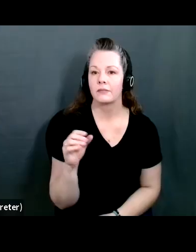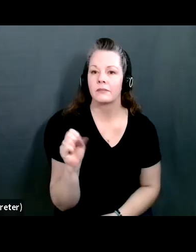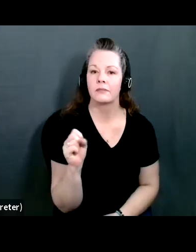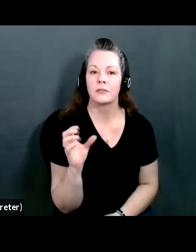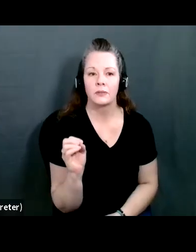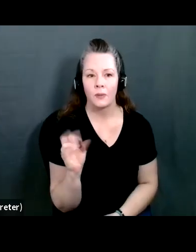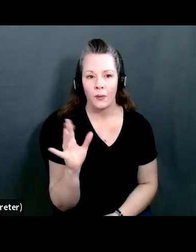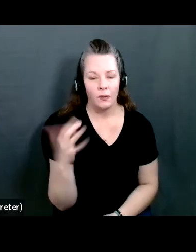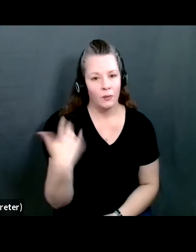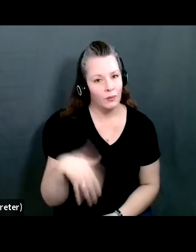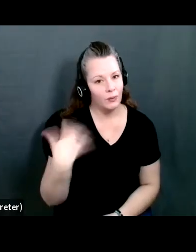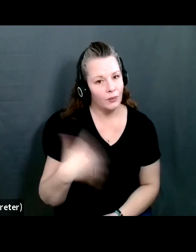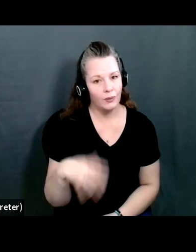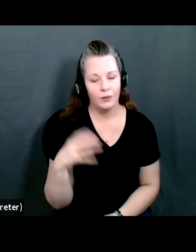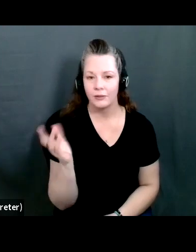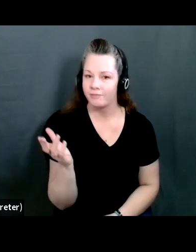whoo.